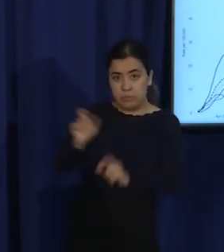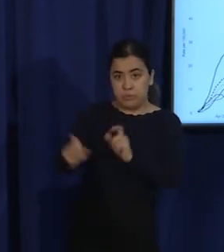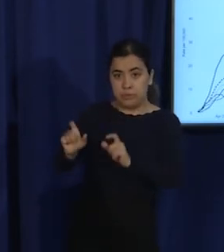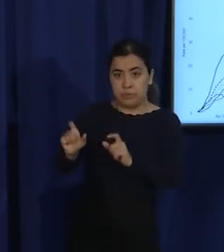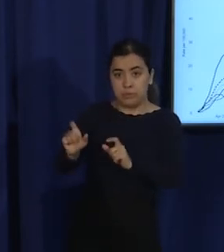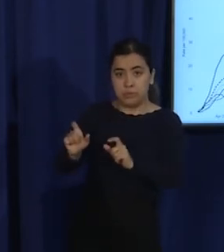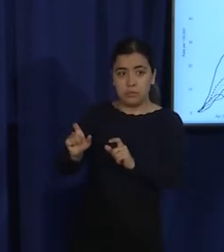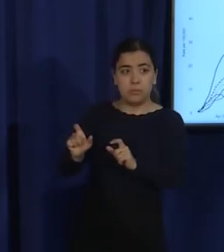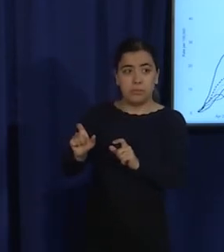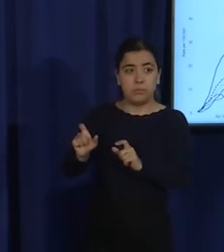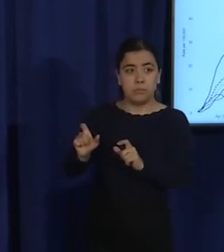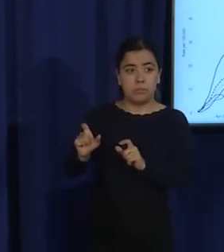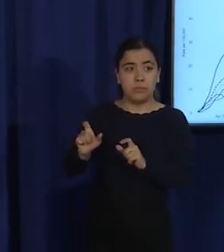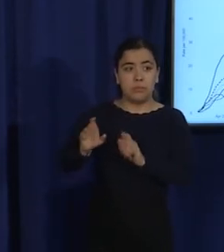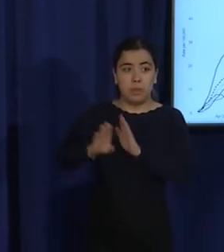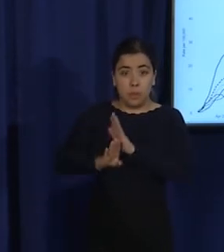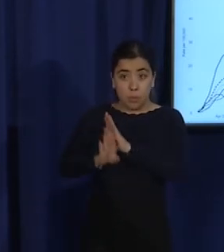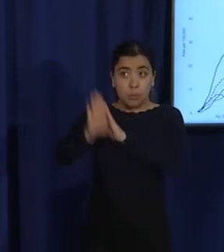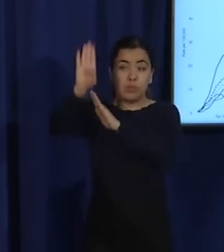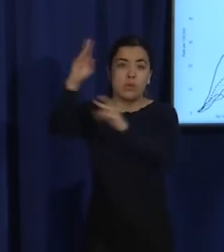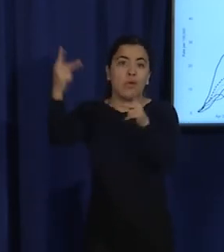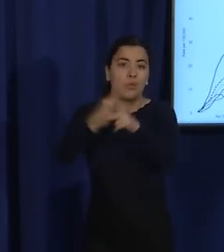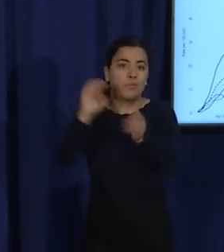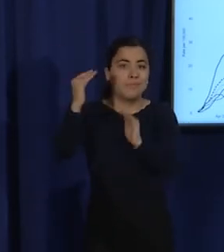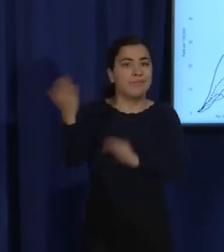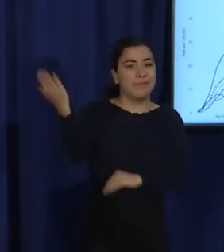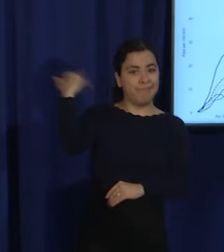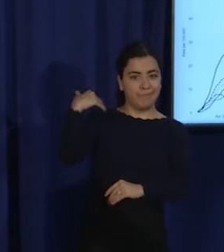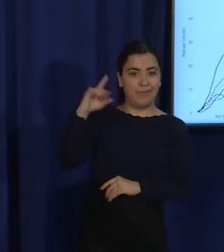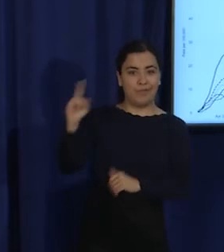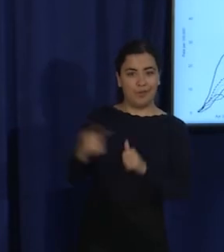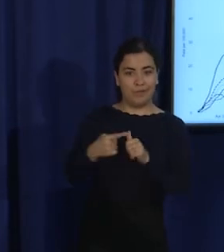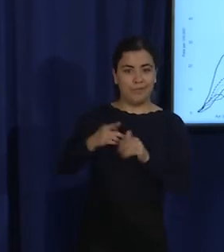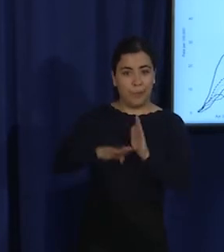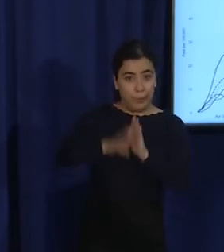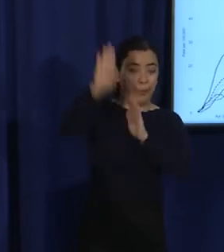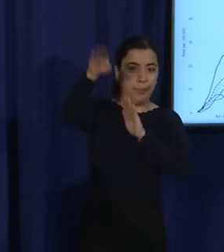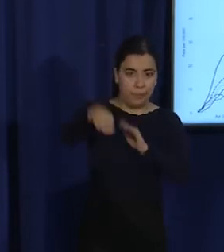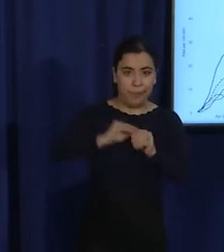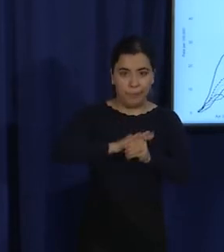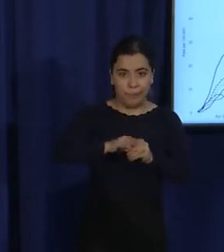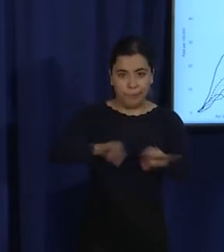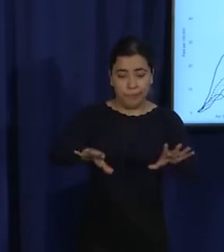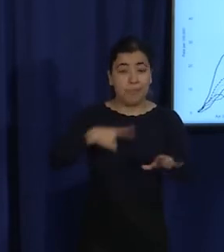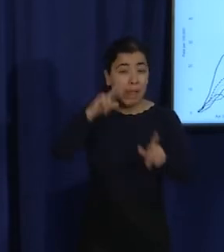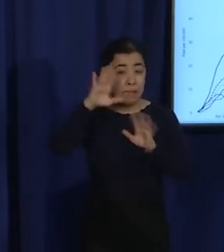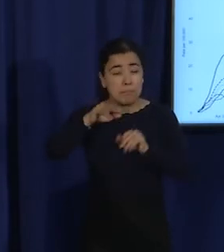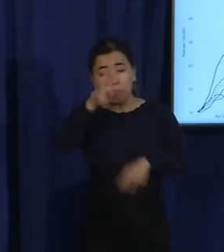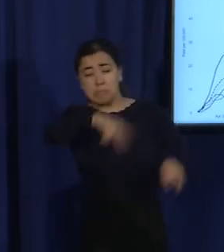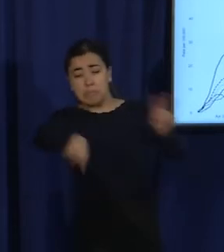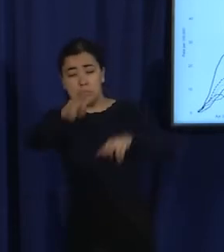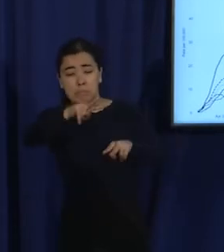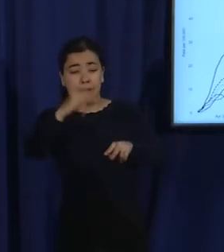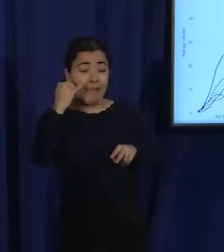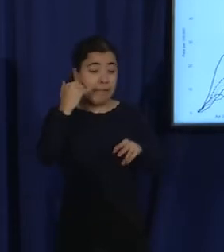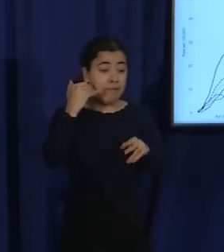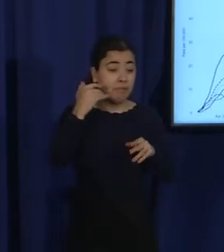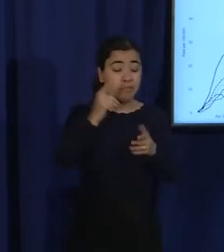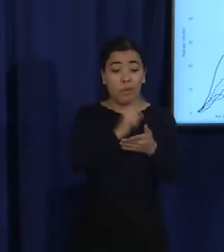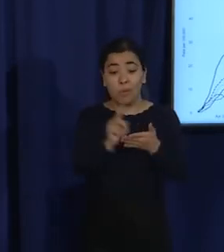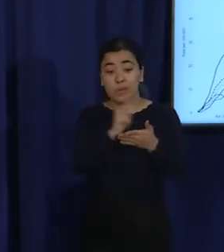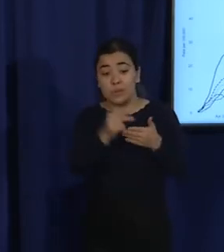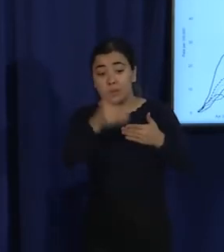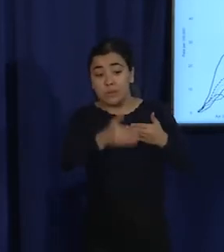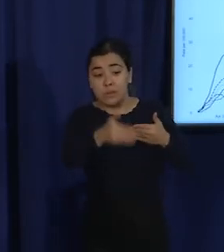exceed what we saw in the first wave. I expect if this does not turn around over the next few weeks, we will similarly break